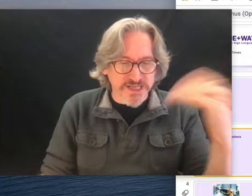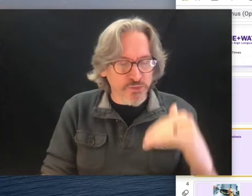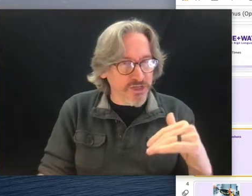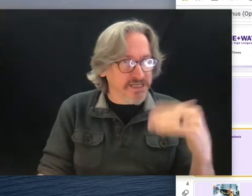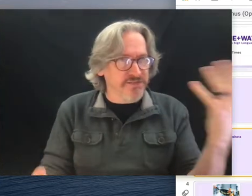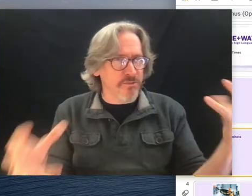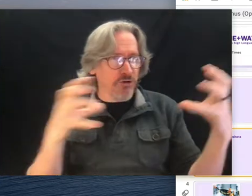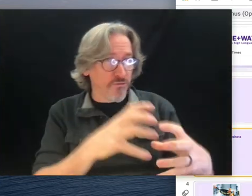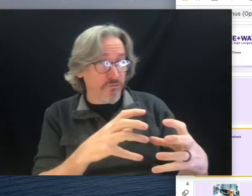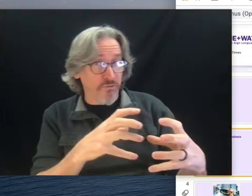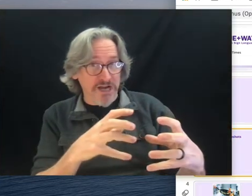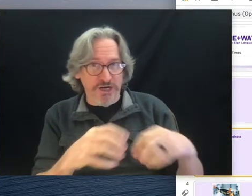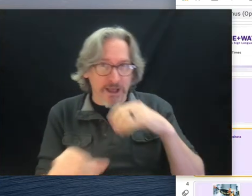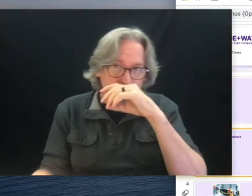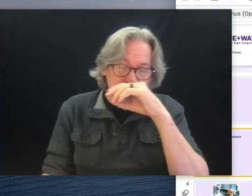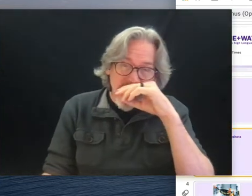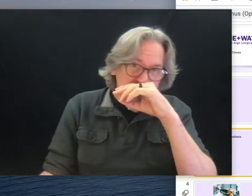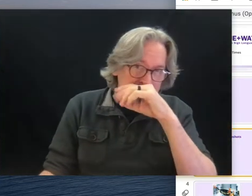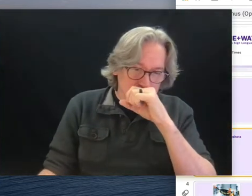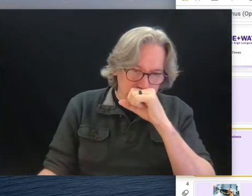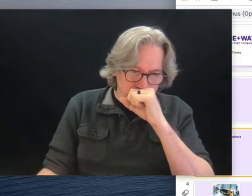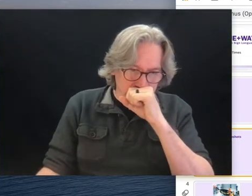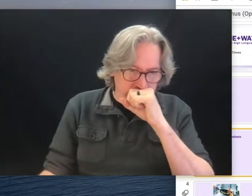So that's one of the signs from the rationale.